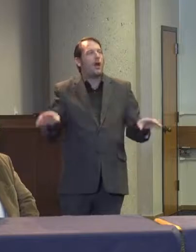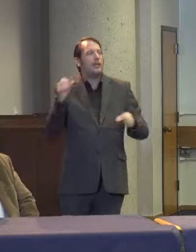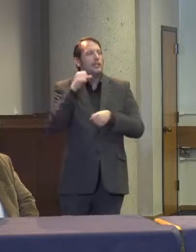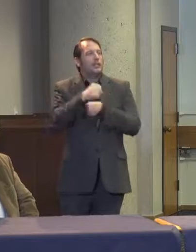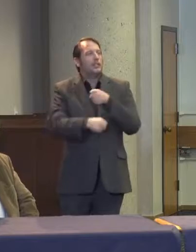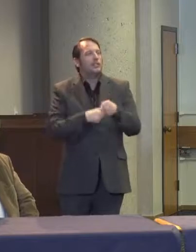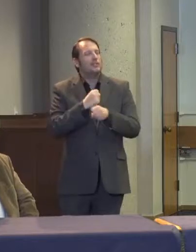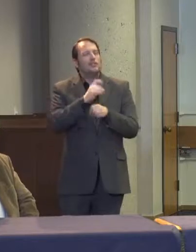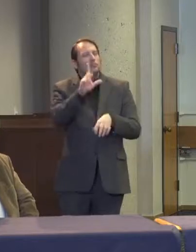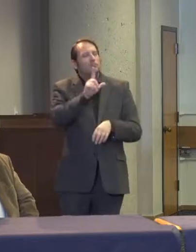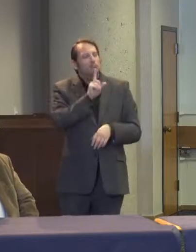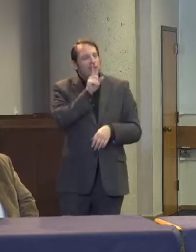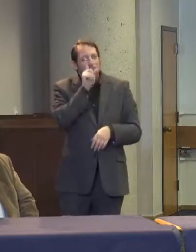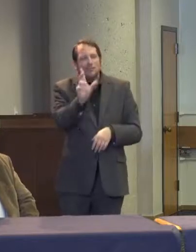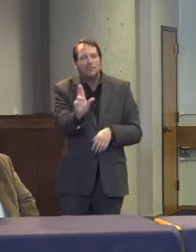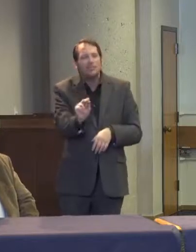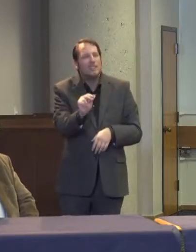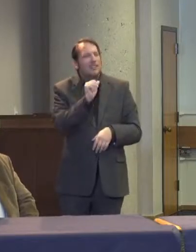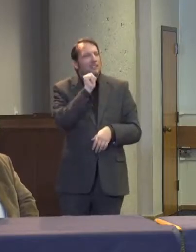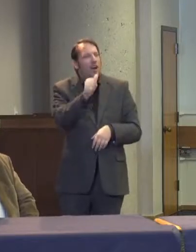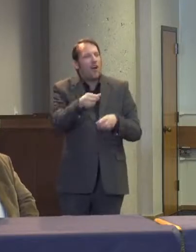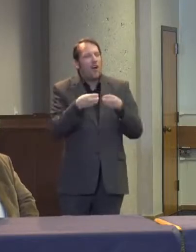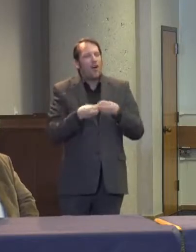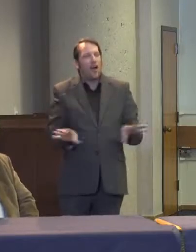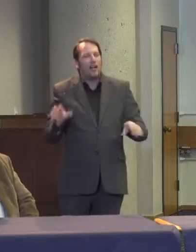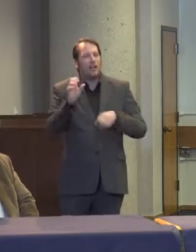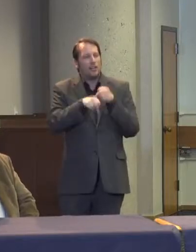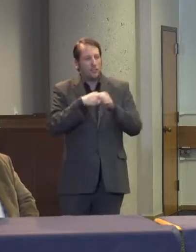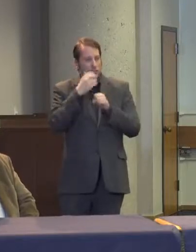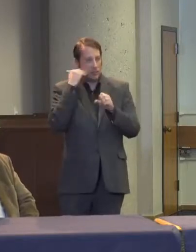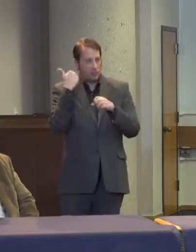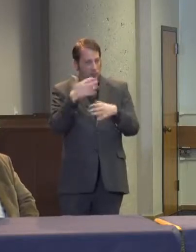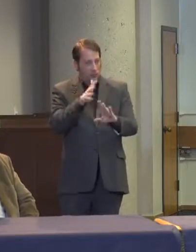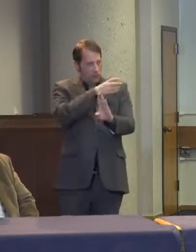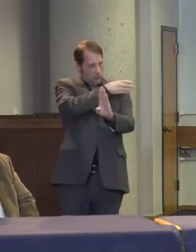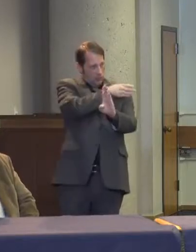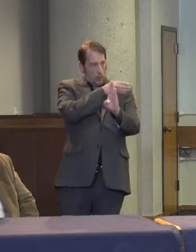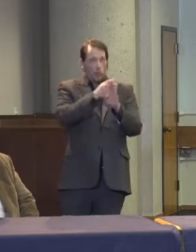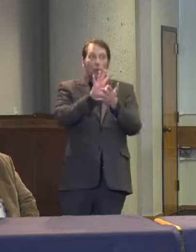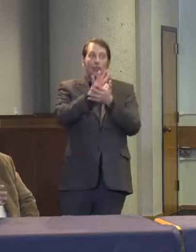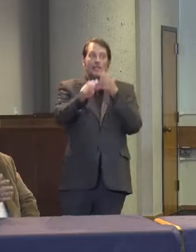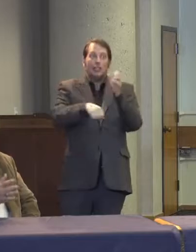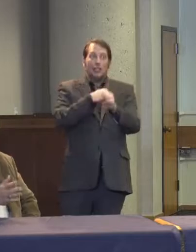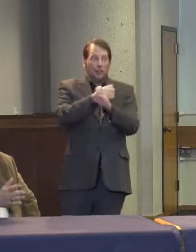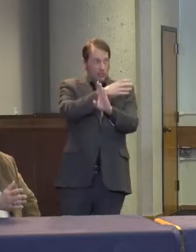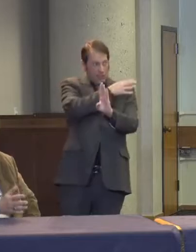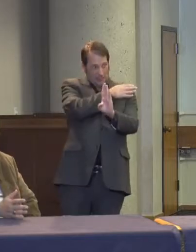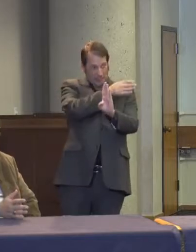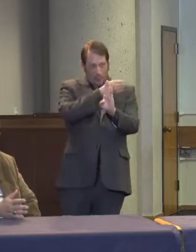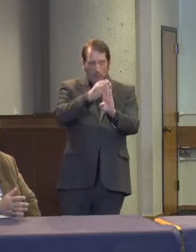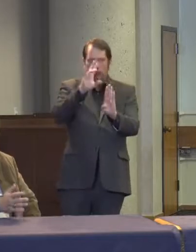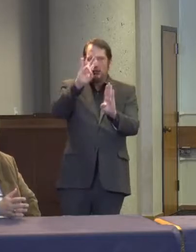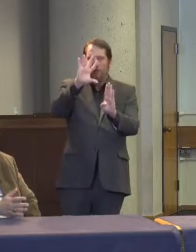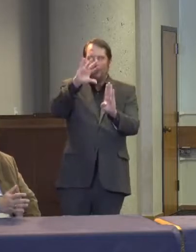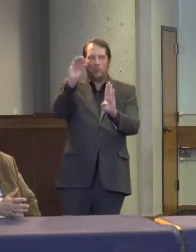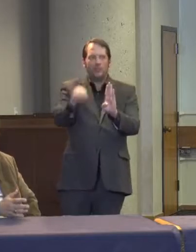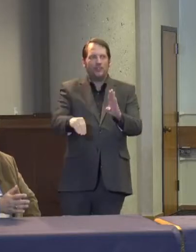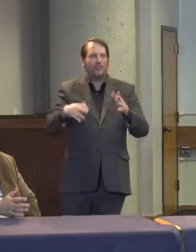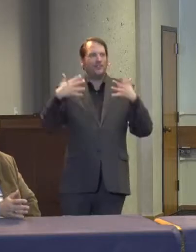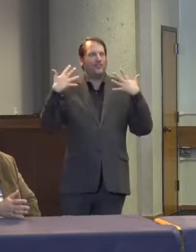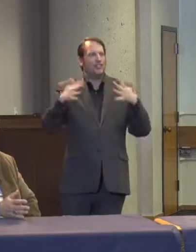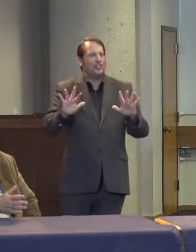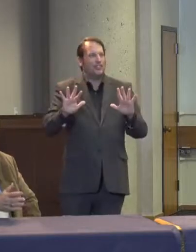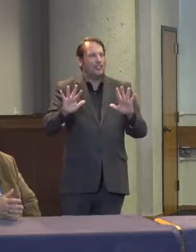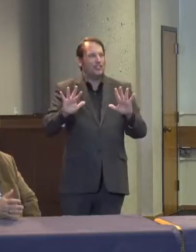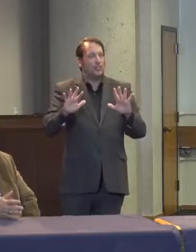that. 75% of this school year was accomplished just the way it was intended. And we may get to go back this year, we just don't